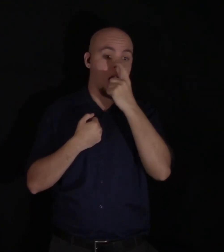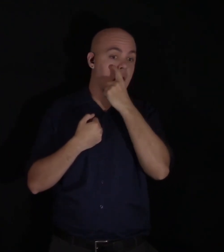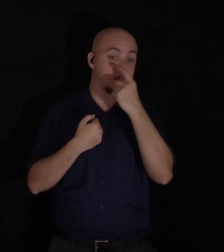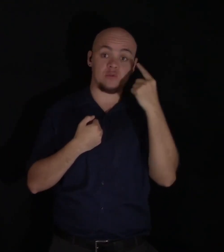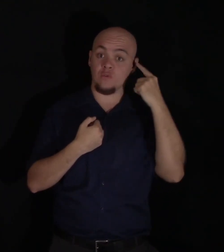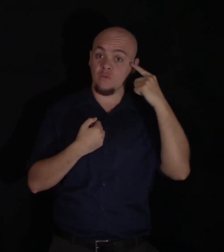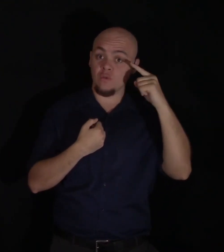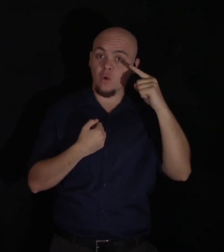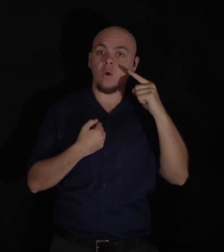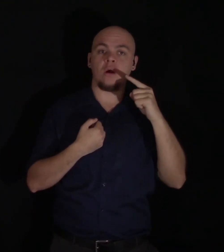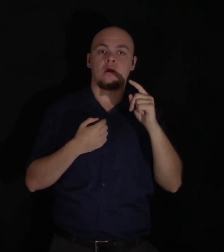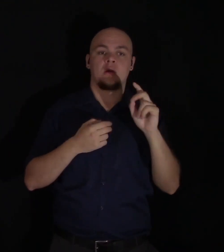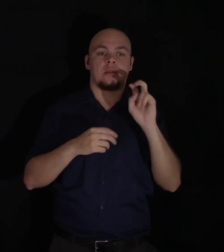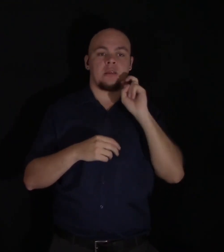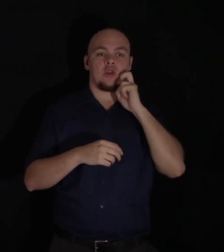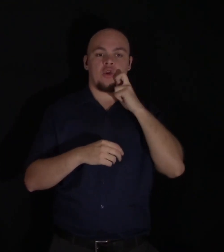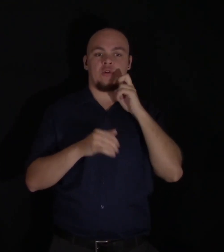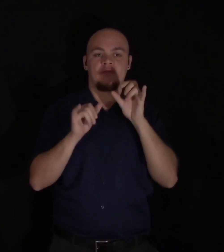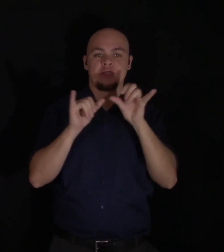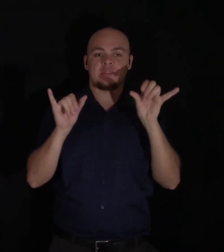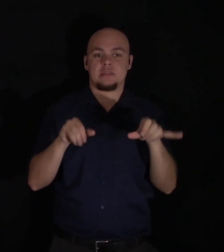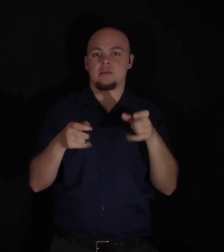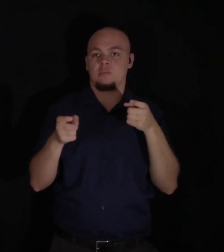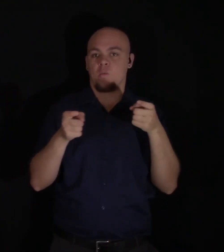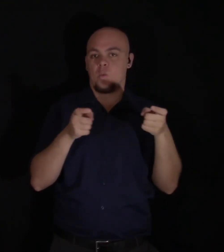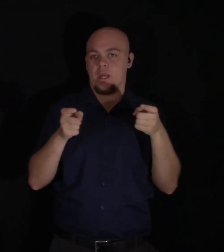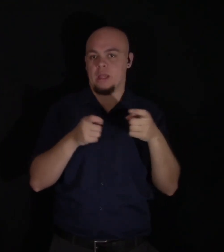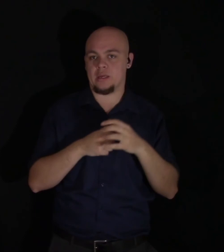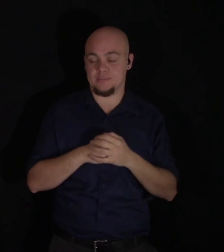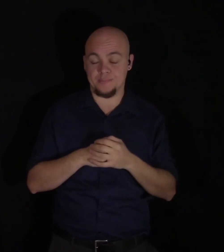regulate each other's nervous systems.